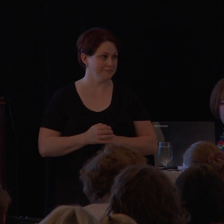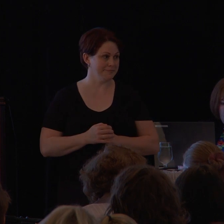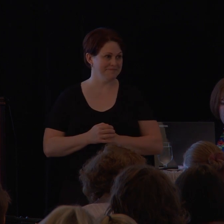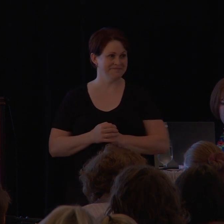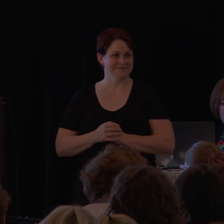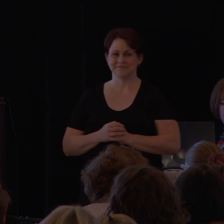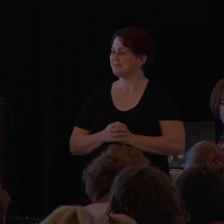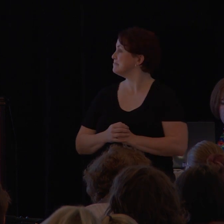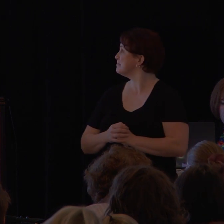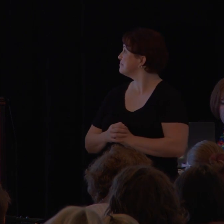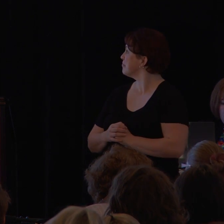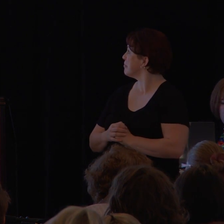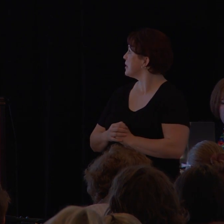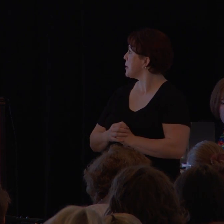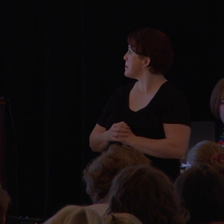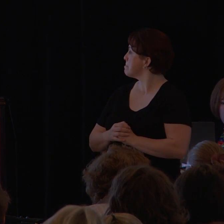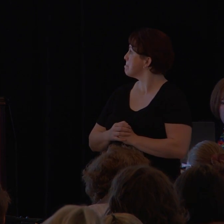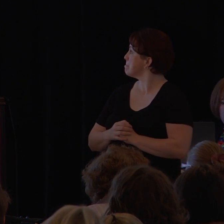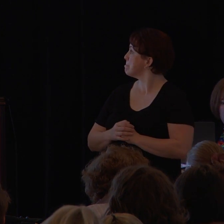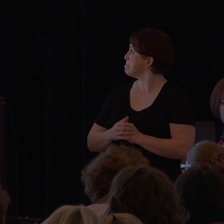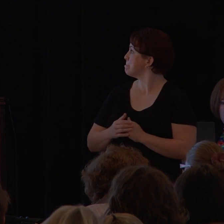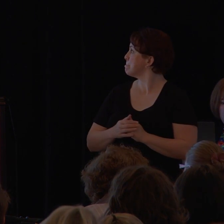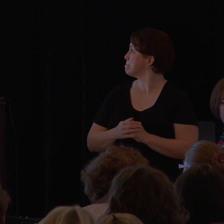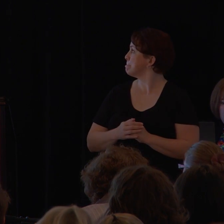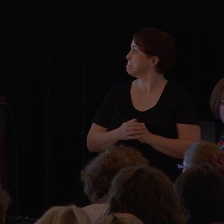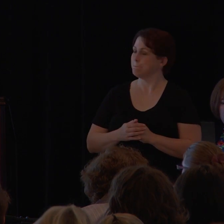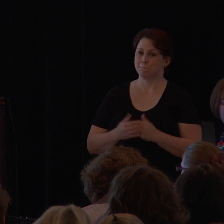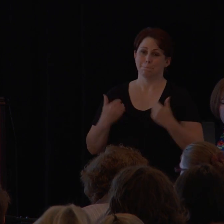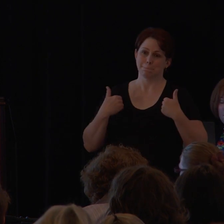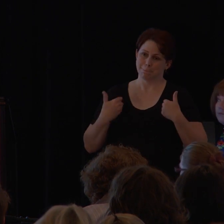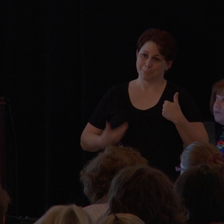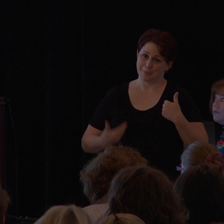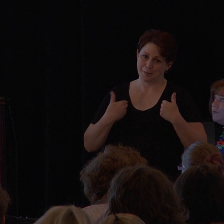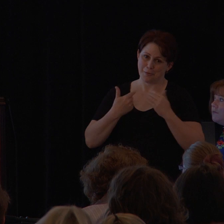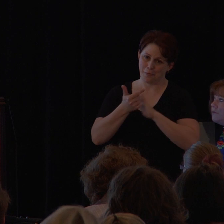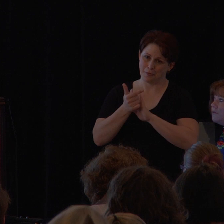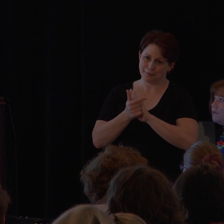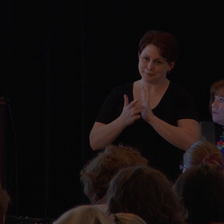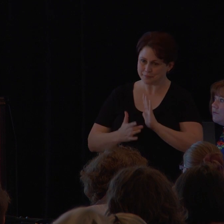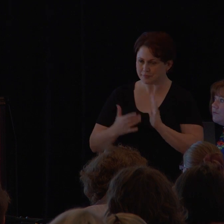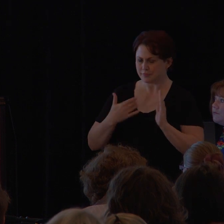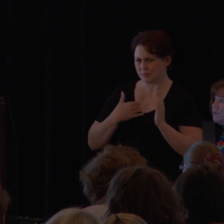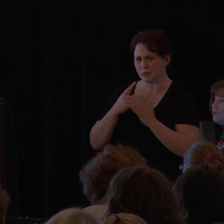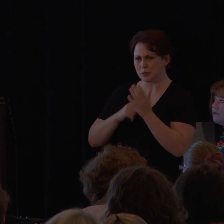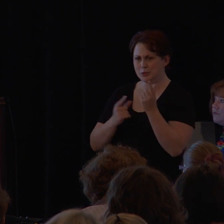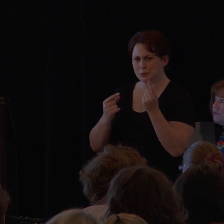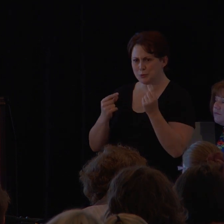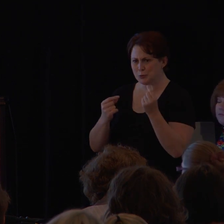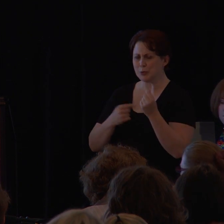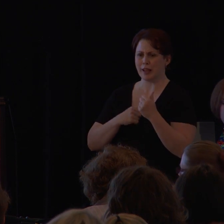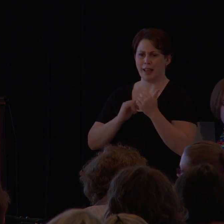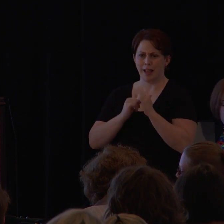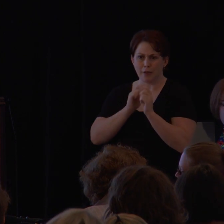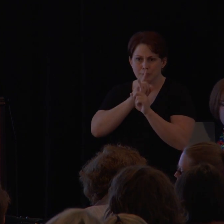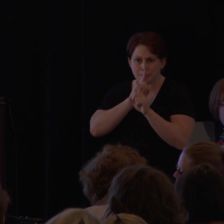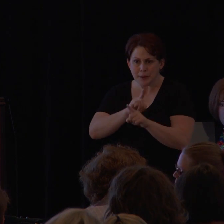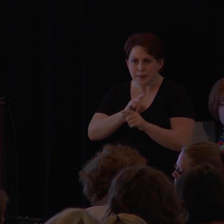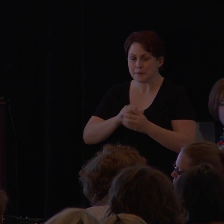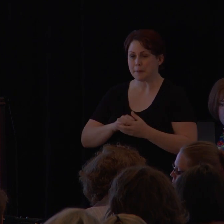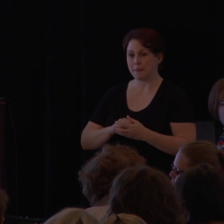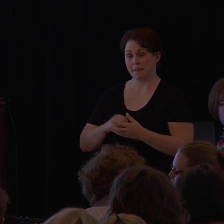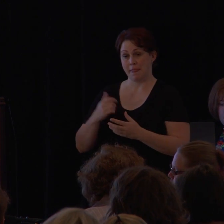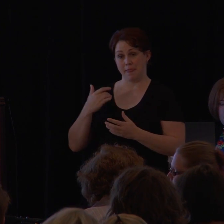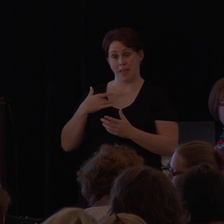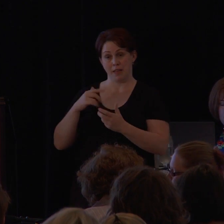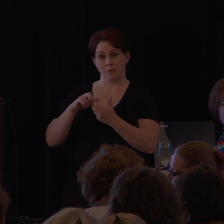questions from a practical lawyer, so who should respond and what should they do? And there's a list, it's a wide list. It's a community problem,